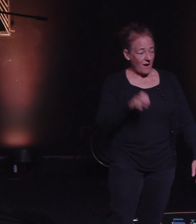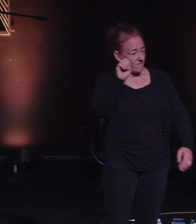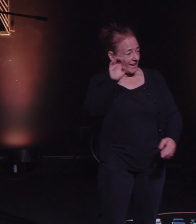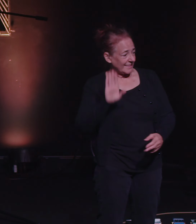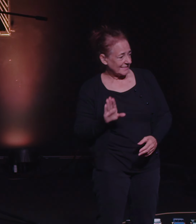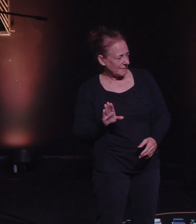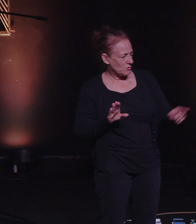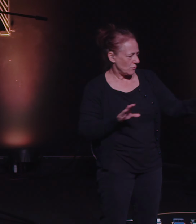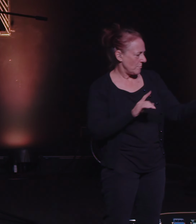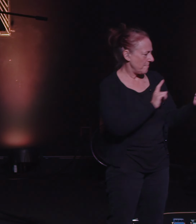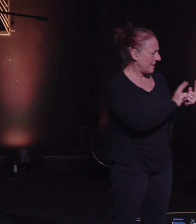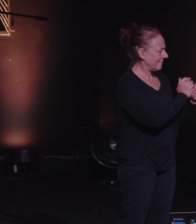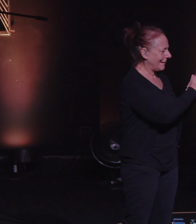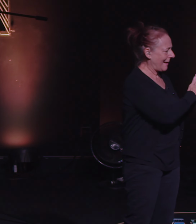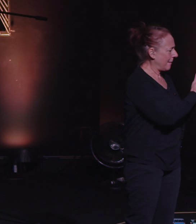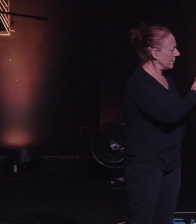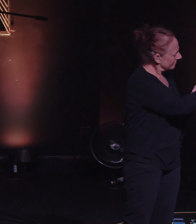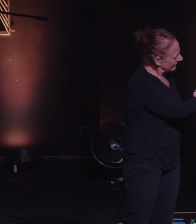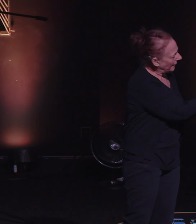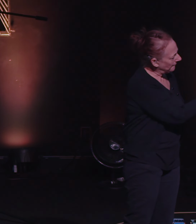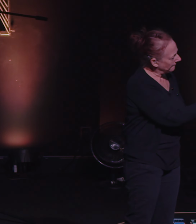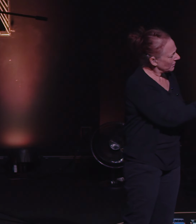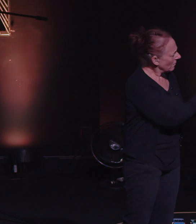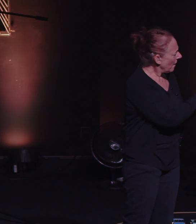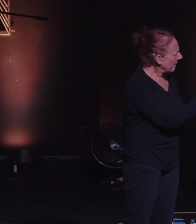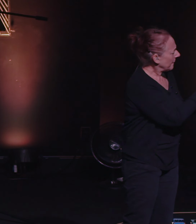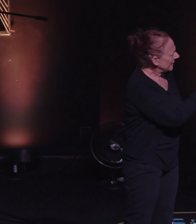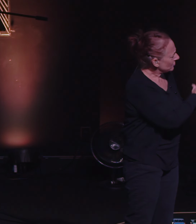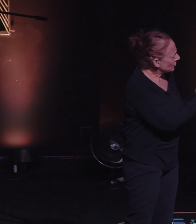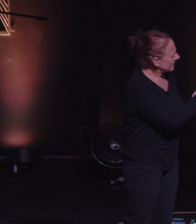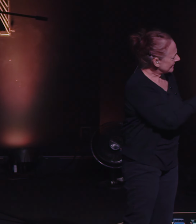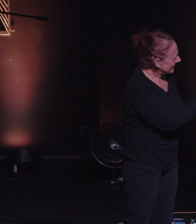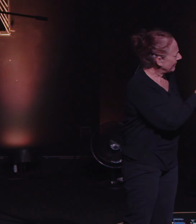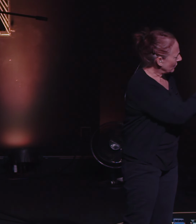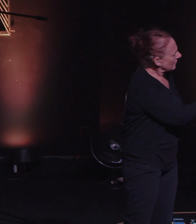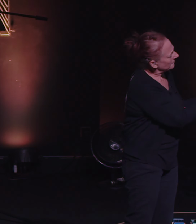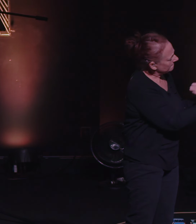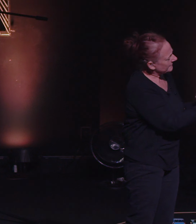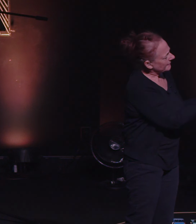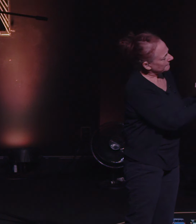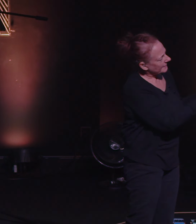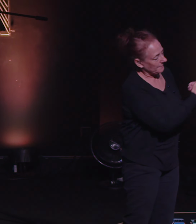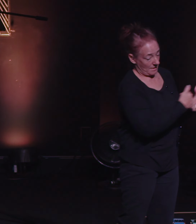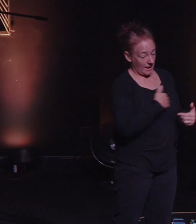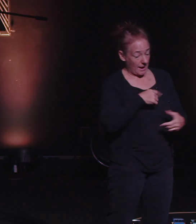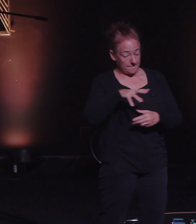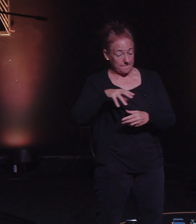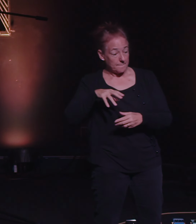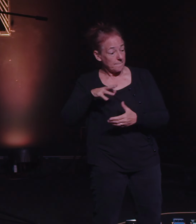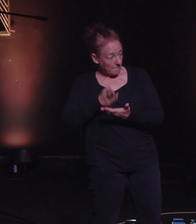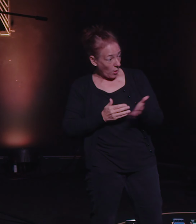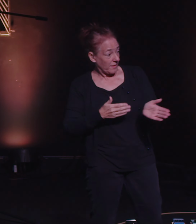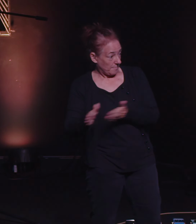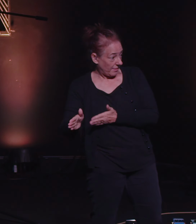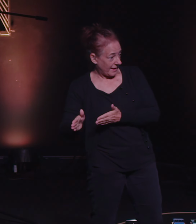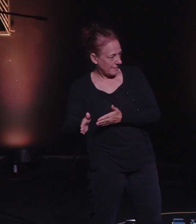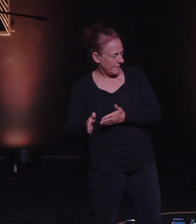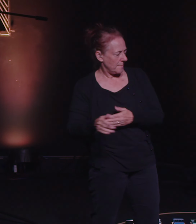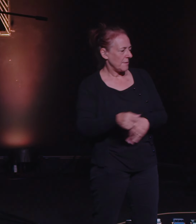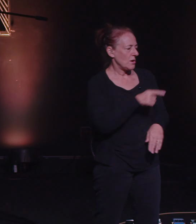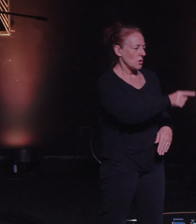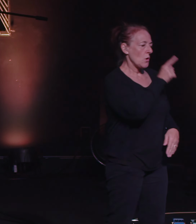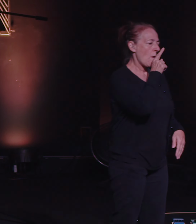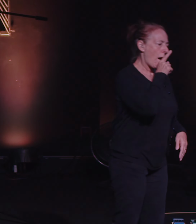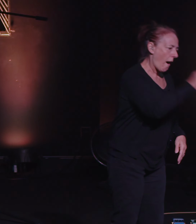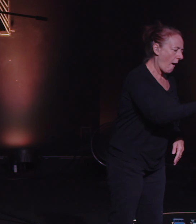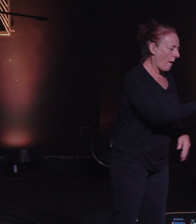plan? That's it. You are our plan. I am part of the plan. That's it. And